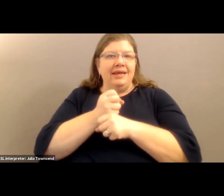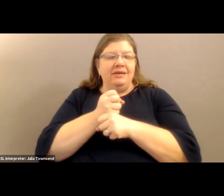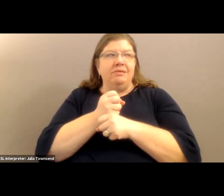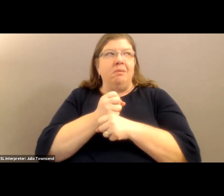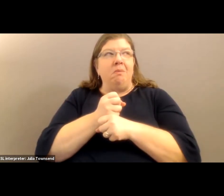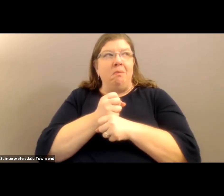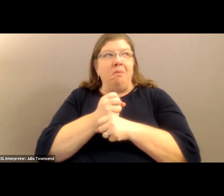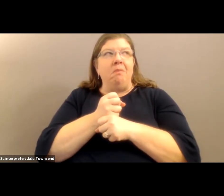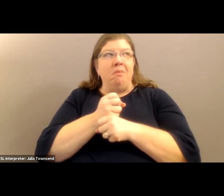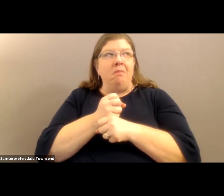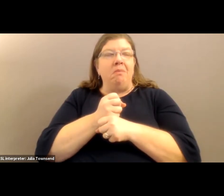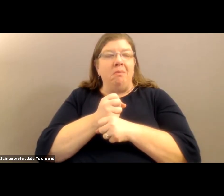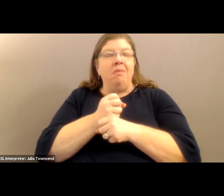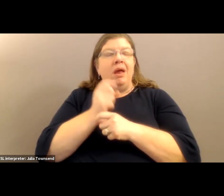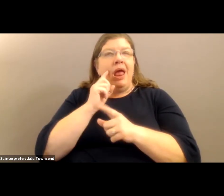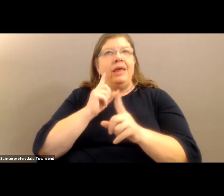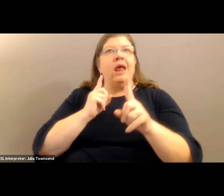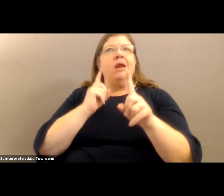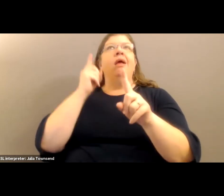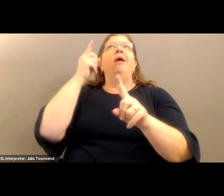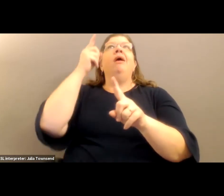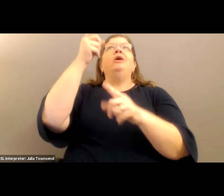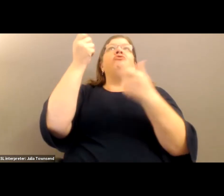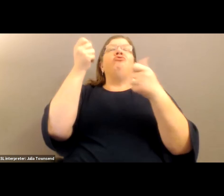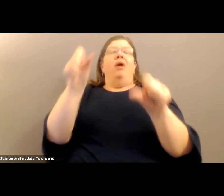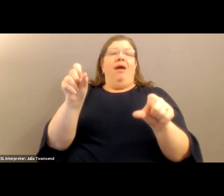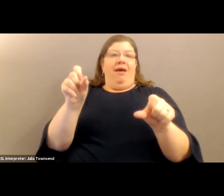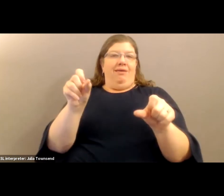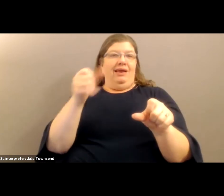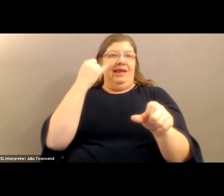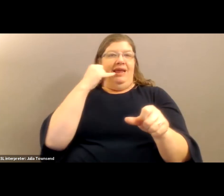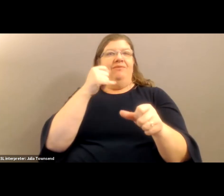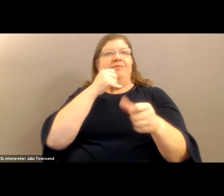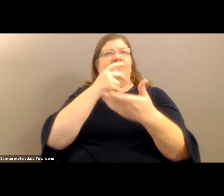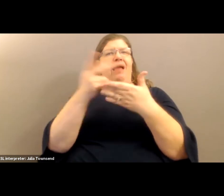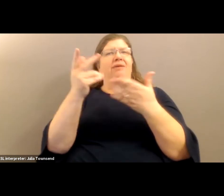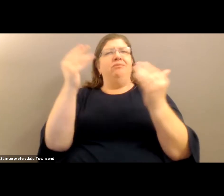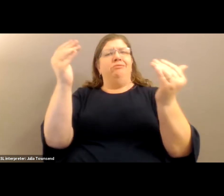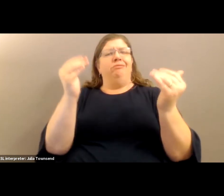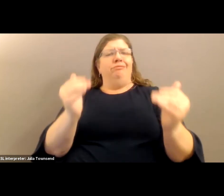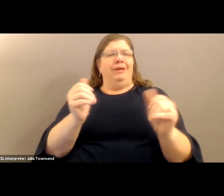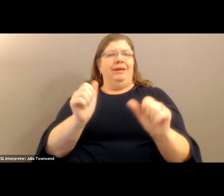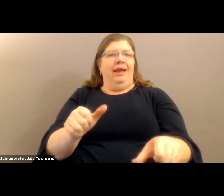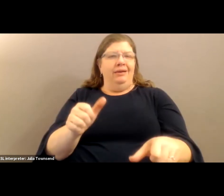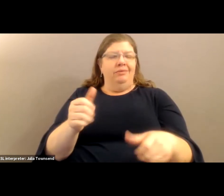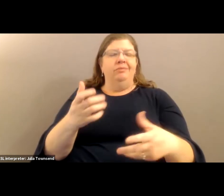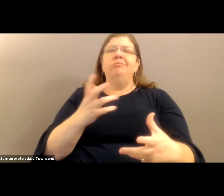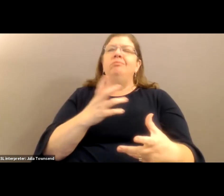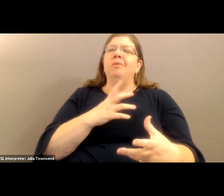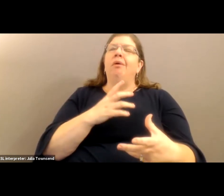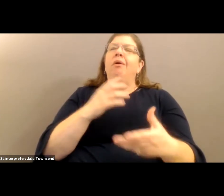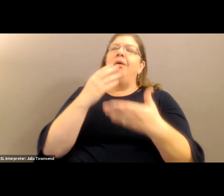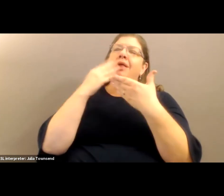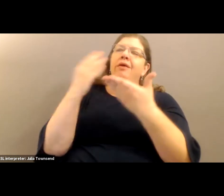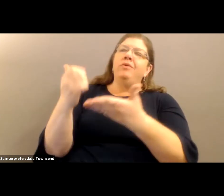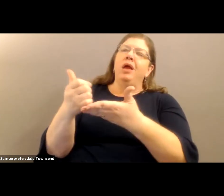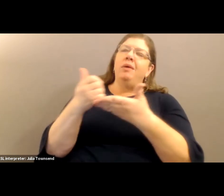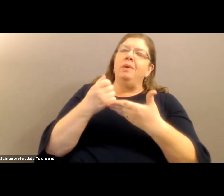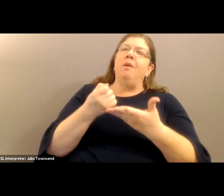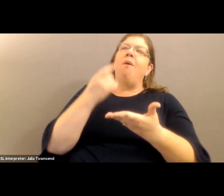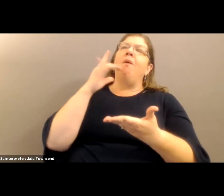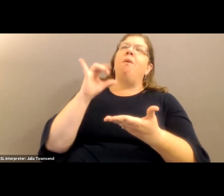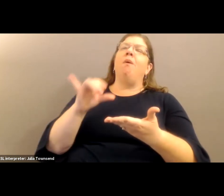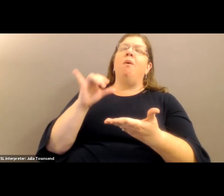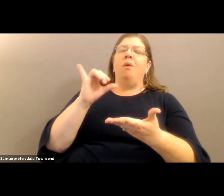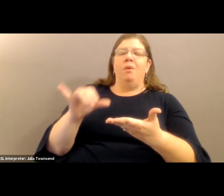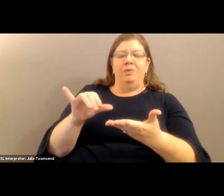am forever grateful to him for seeing, helping me see that in words that I understood.